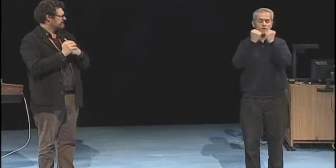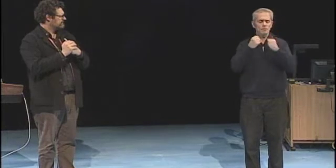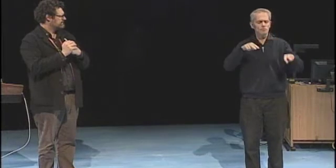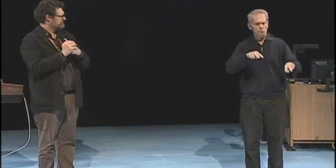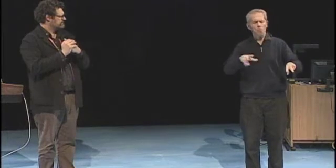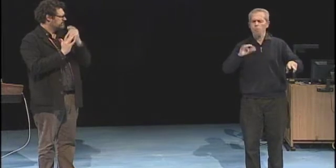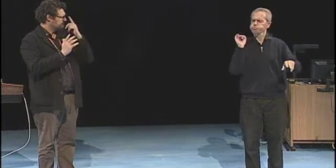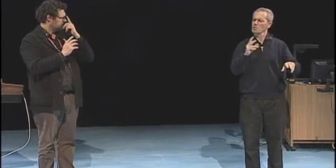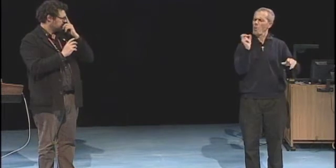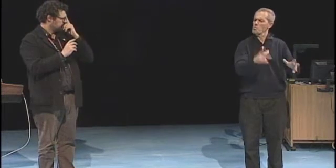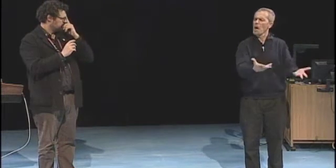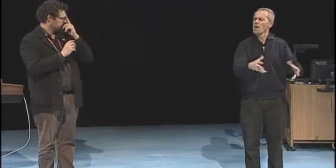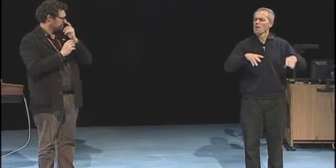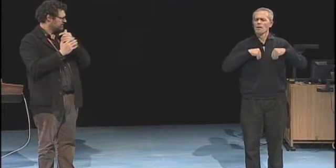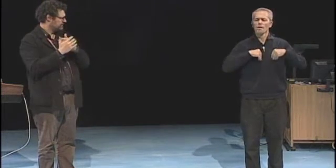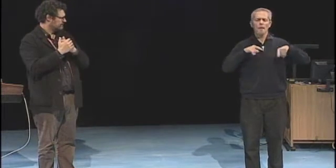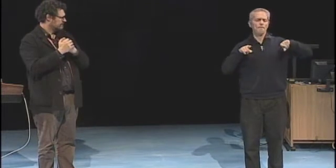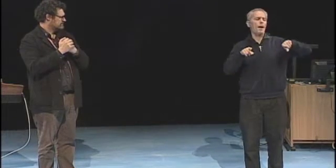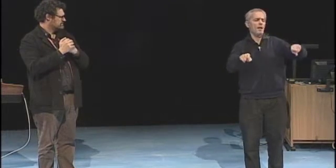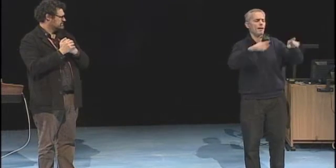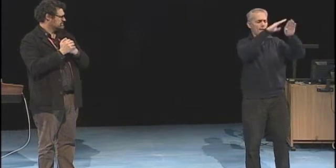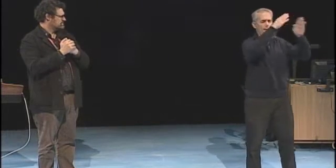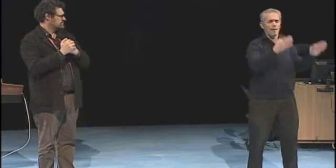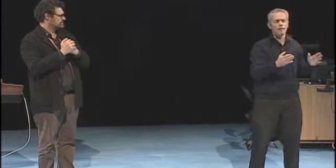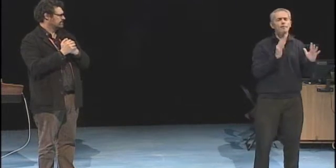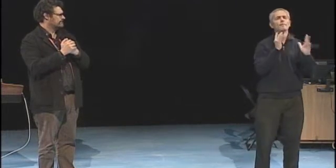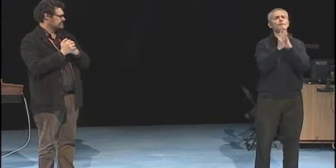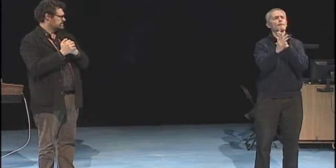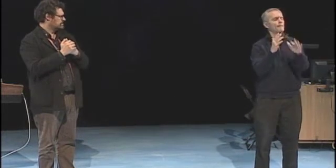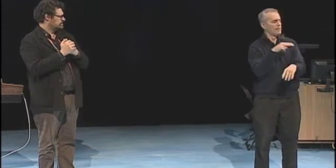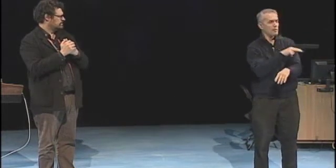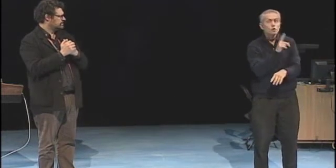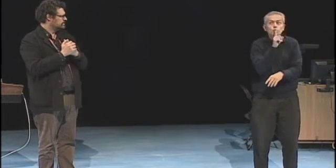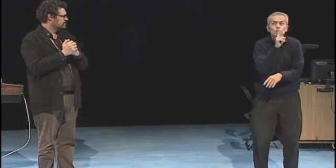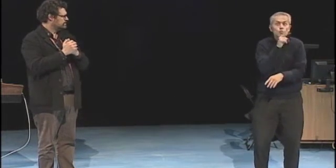We start to absorb beliefs and societal norms.